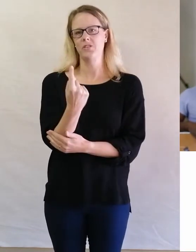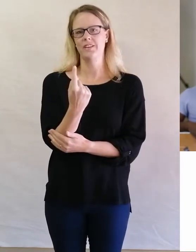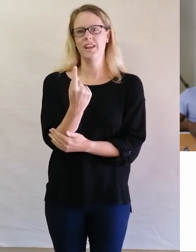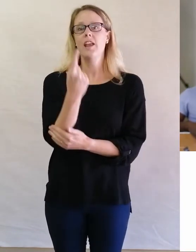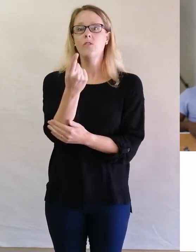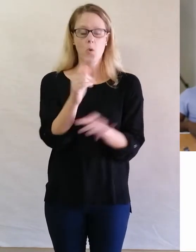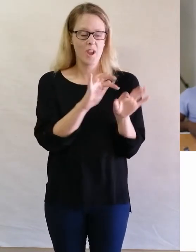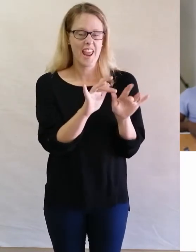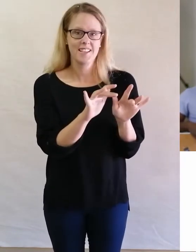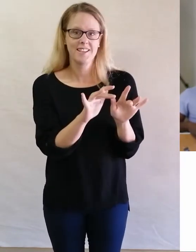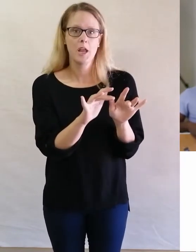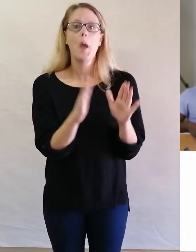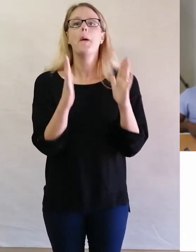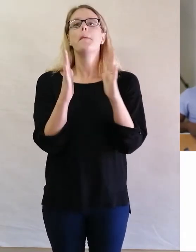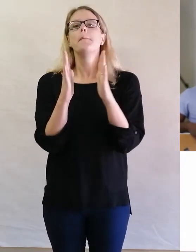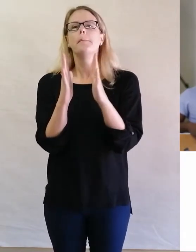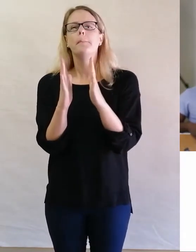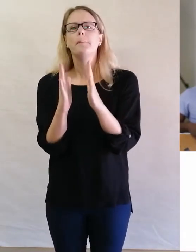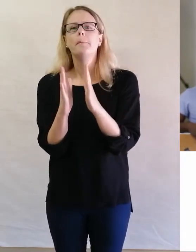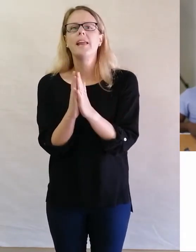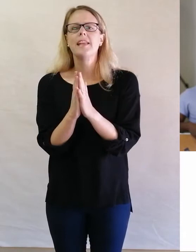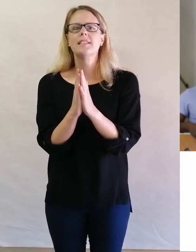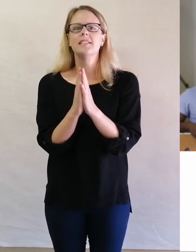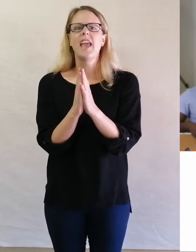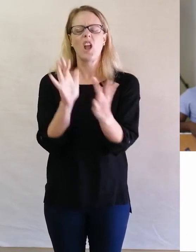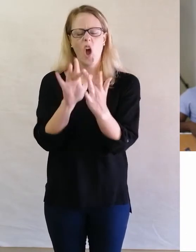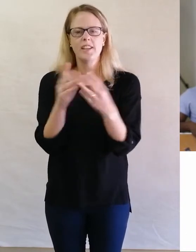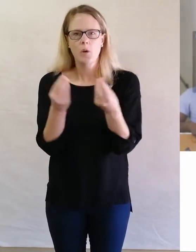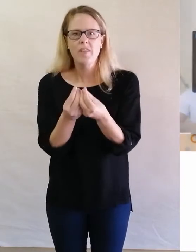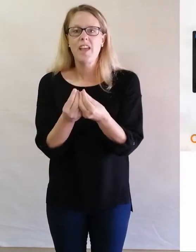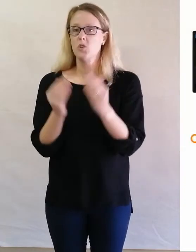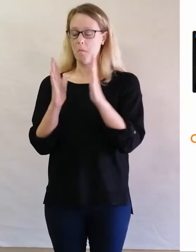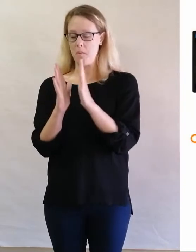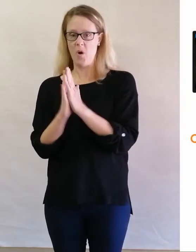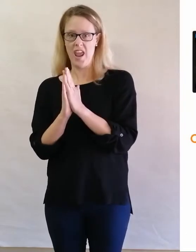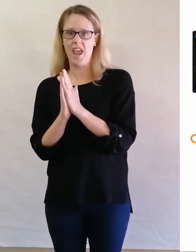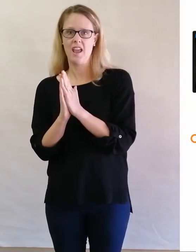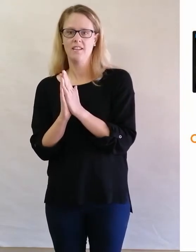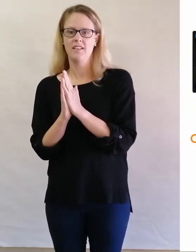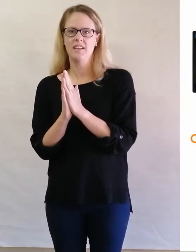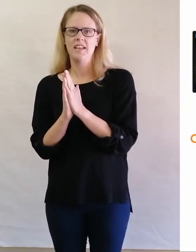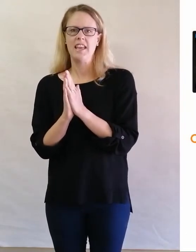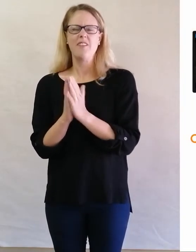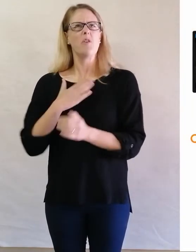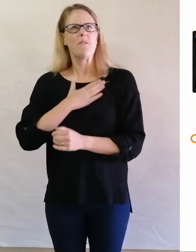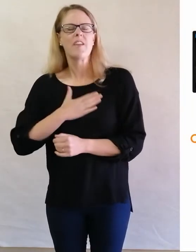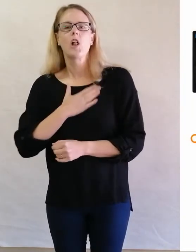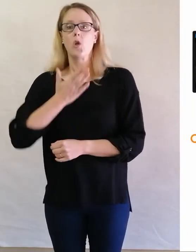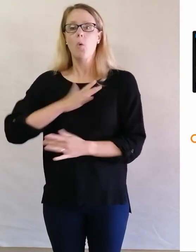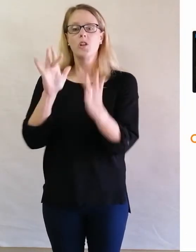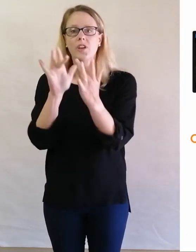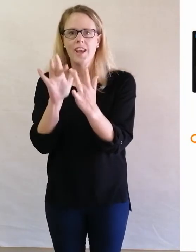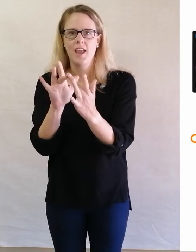are online, please remember to make use of the prayer request button. If at any point part of the service resonates with you, then